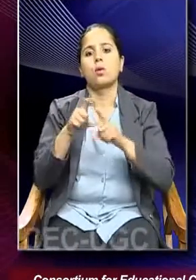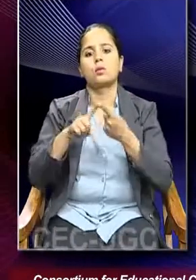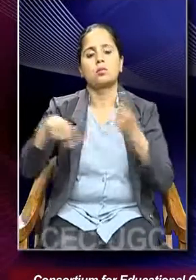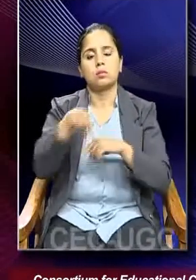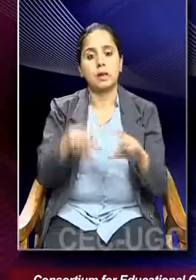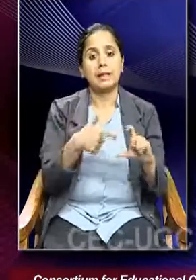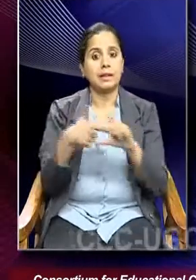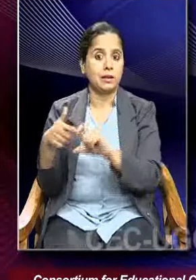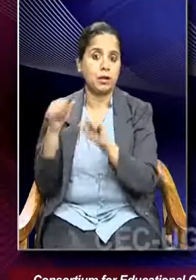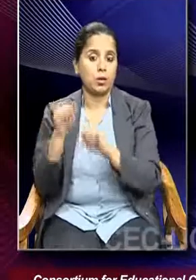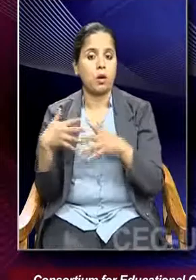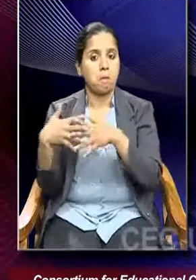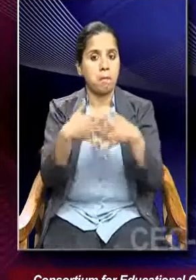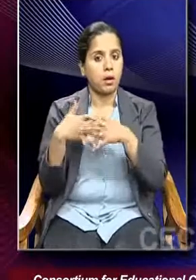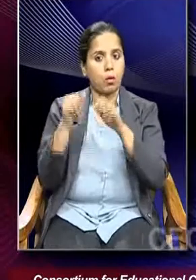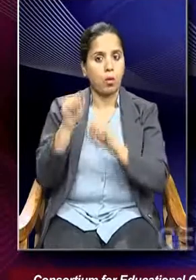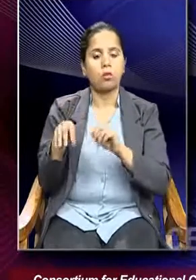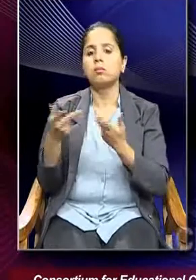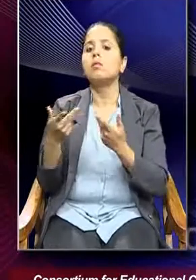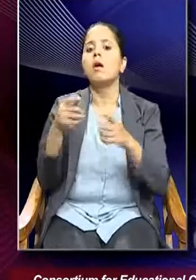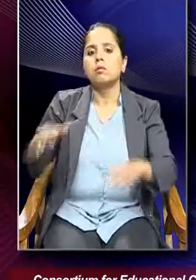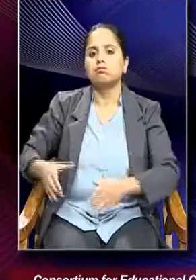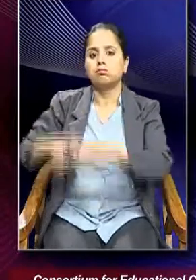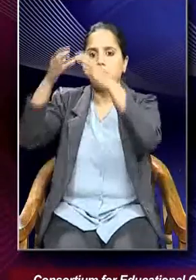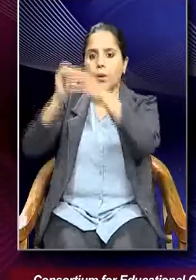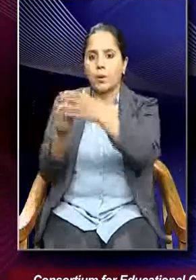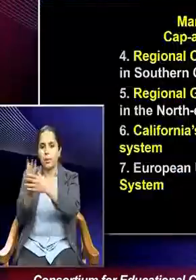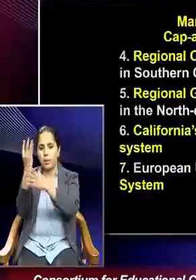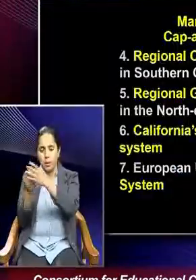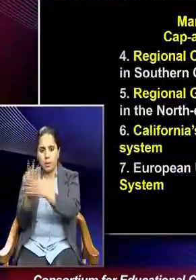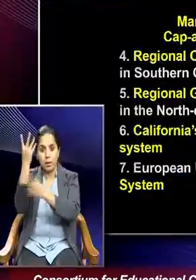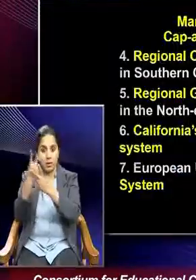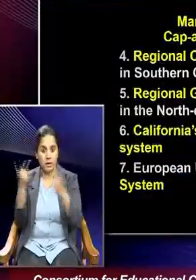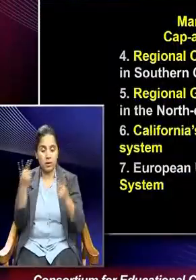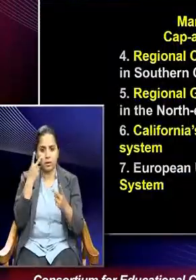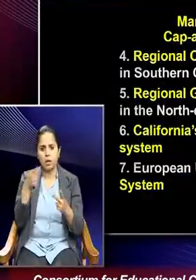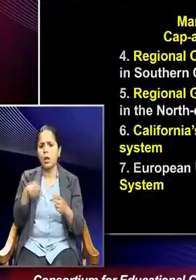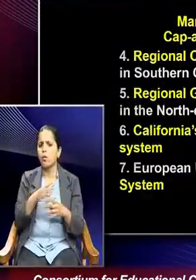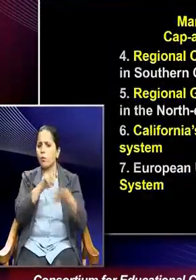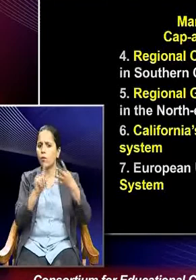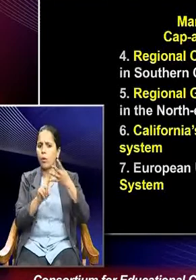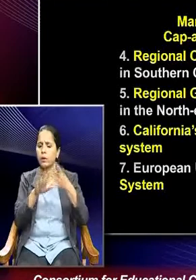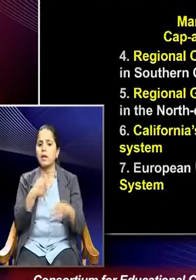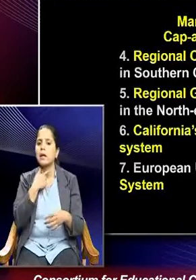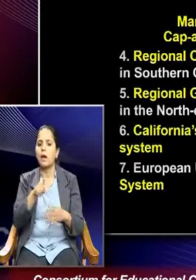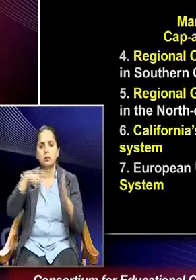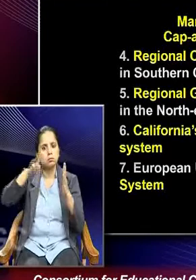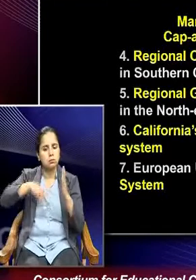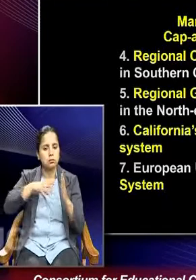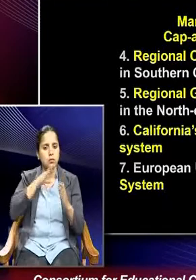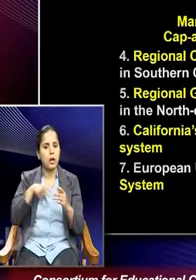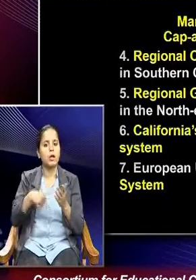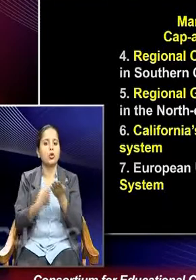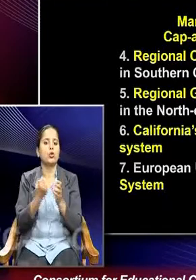eastern part of United States. Similarly, we move on to the fourth case study, which is regional